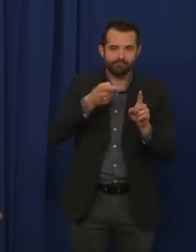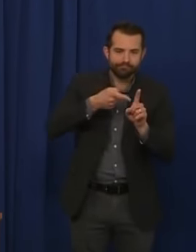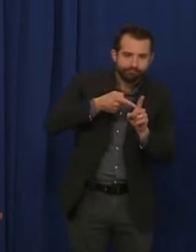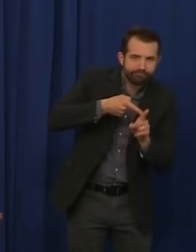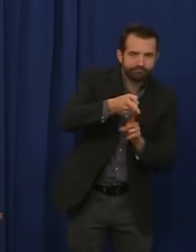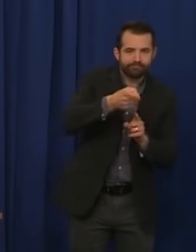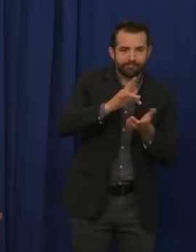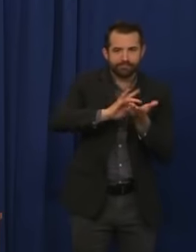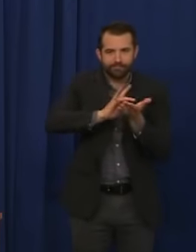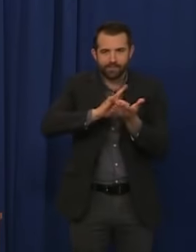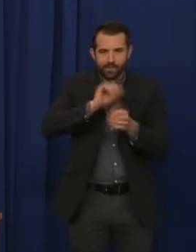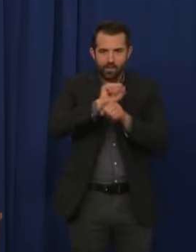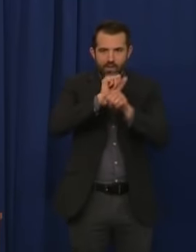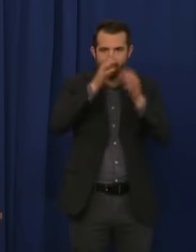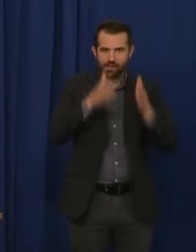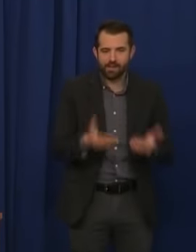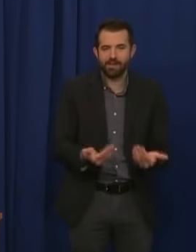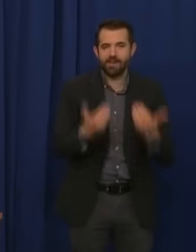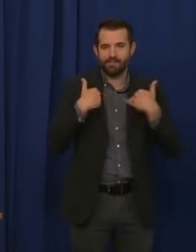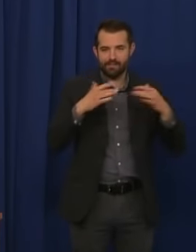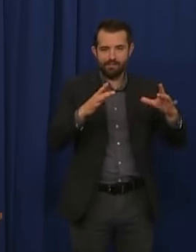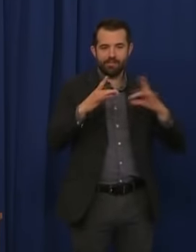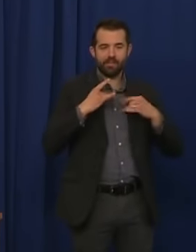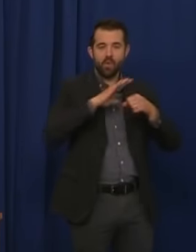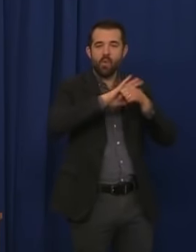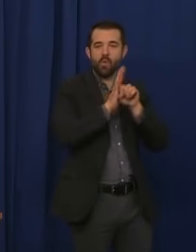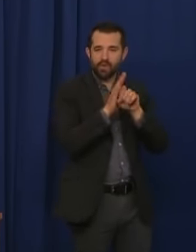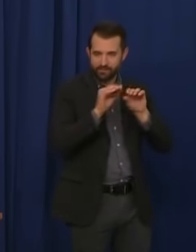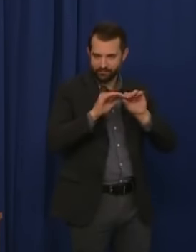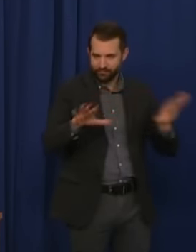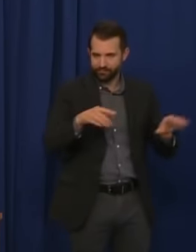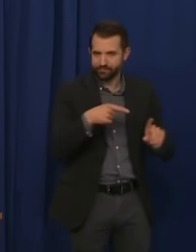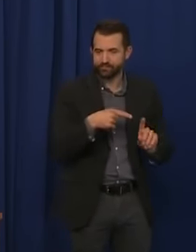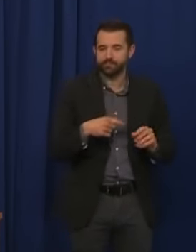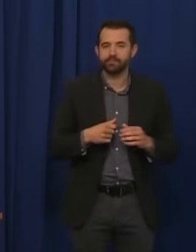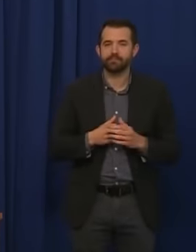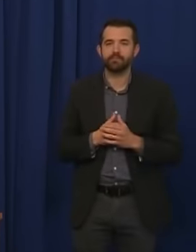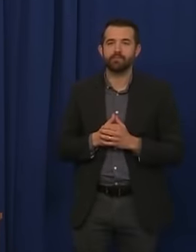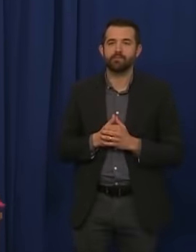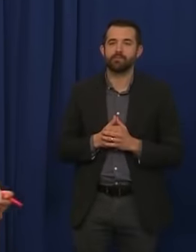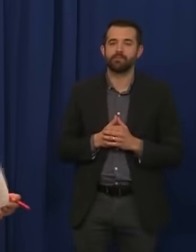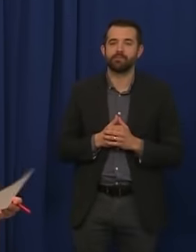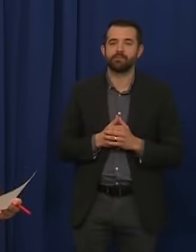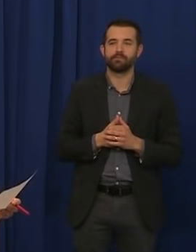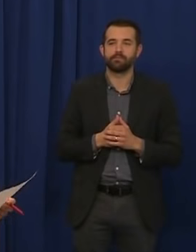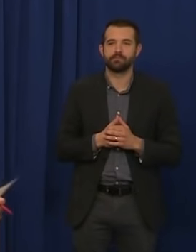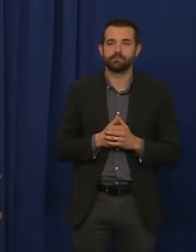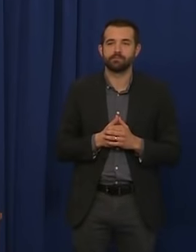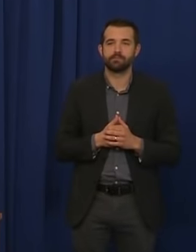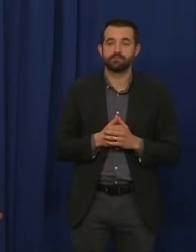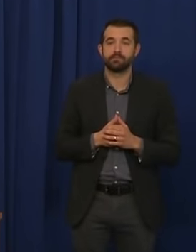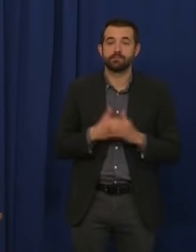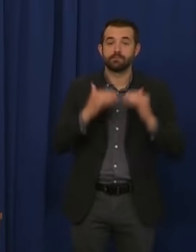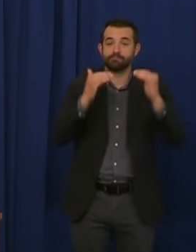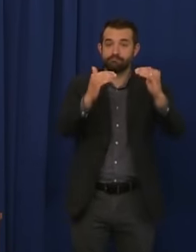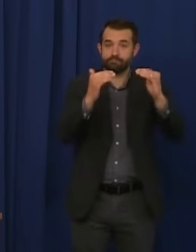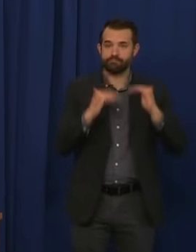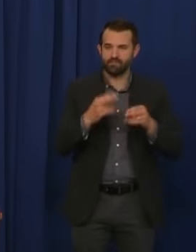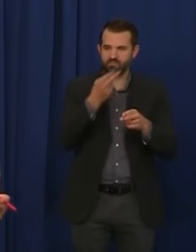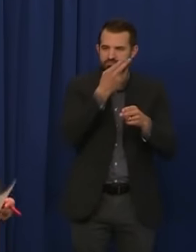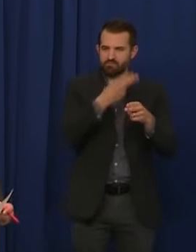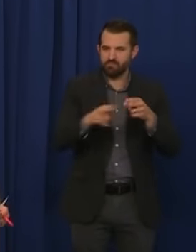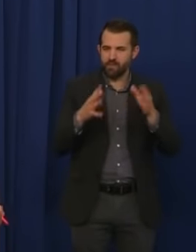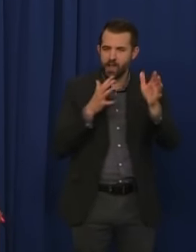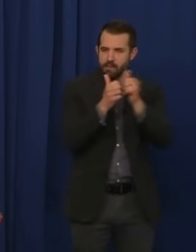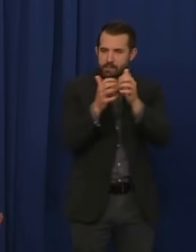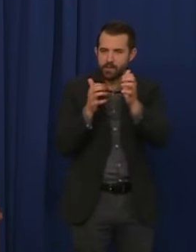with COVID-19 since we began our activation. I'd like next to provide a quick update on